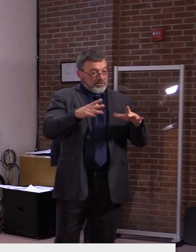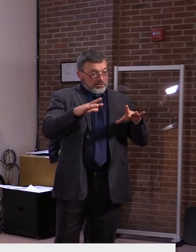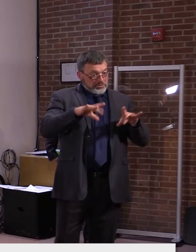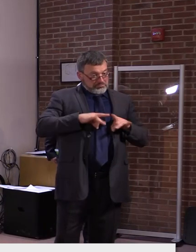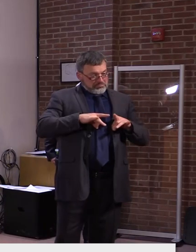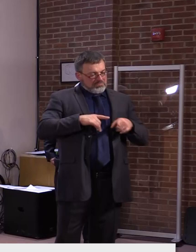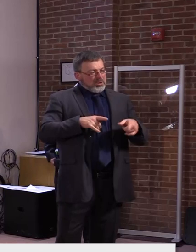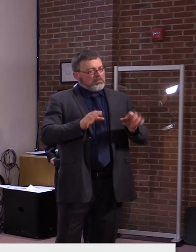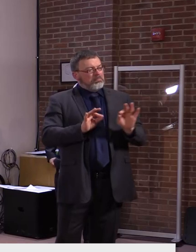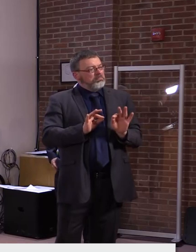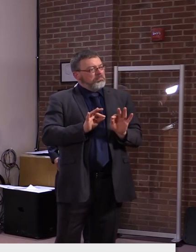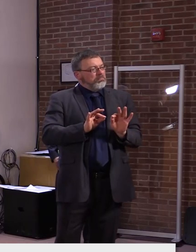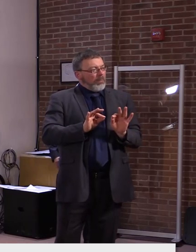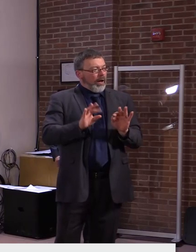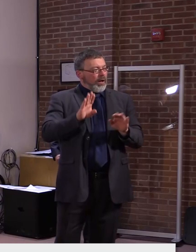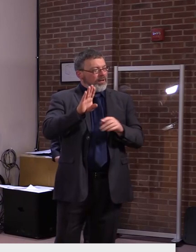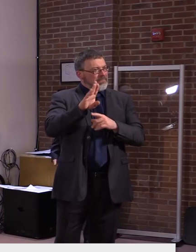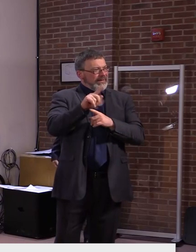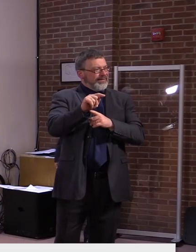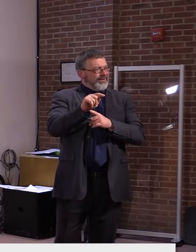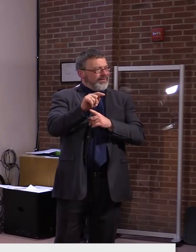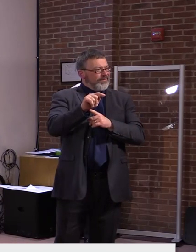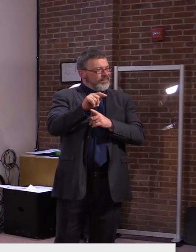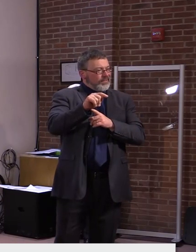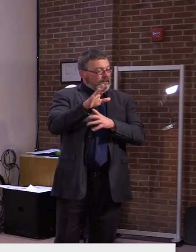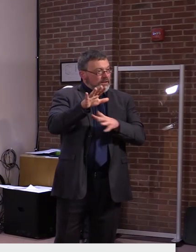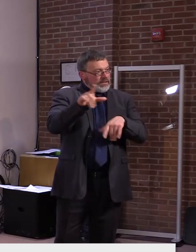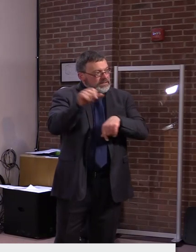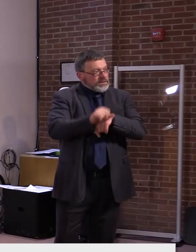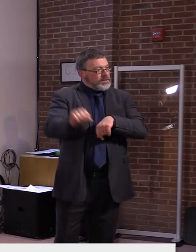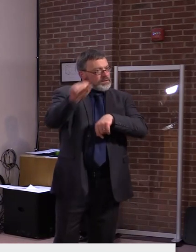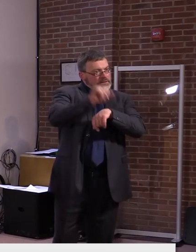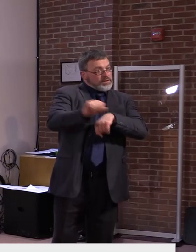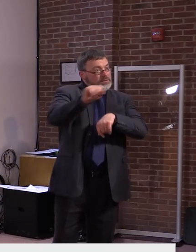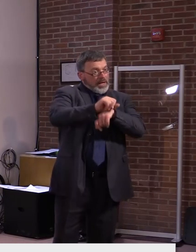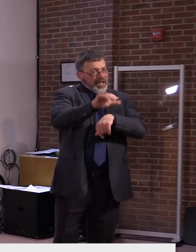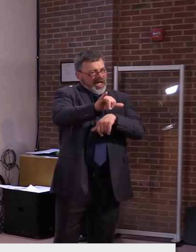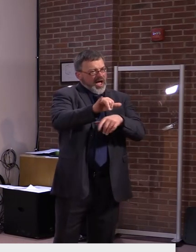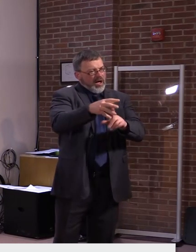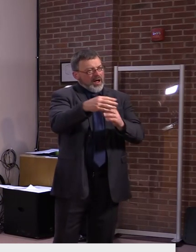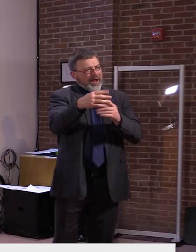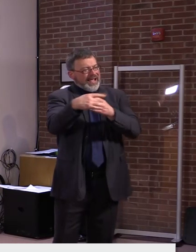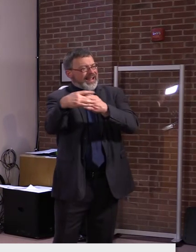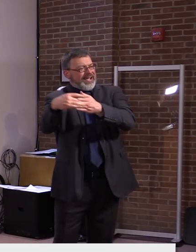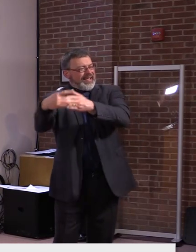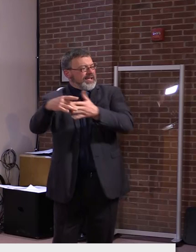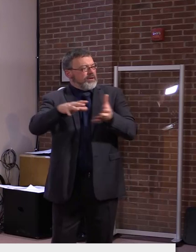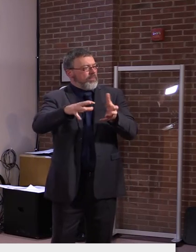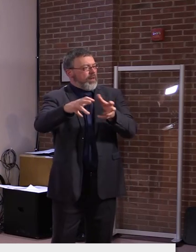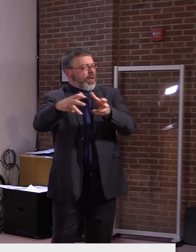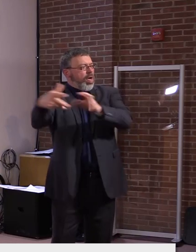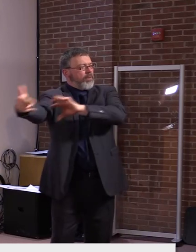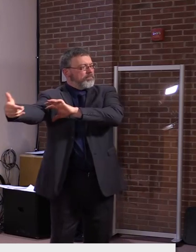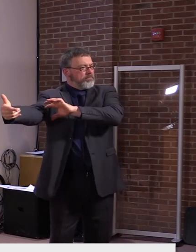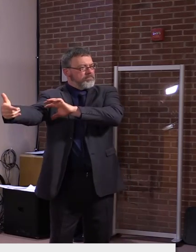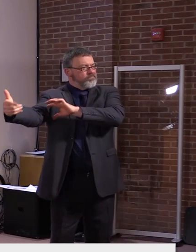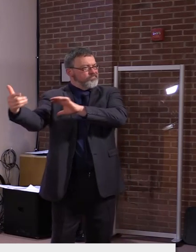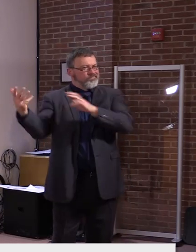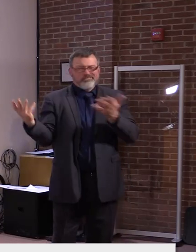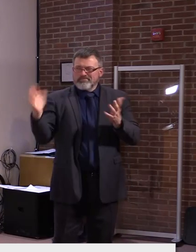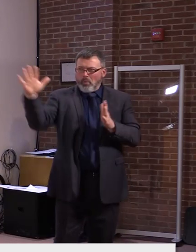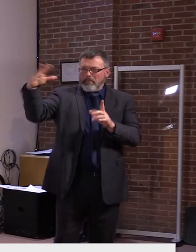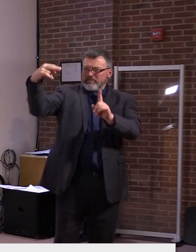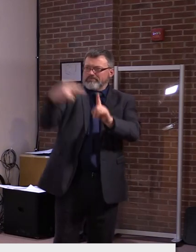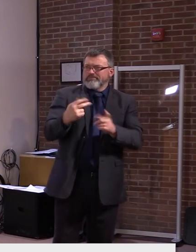But there's a lot of effort still going on, still a lot of disruption. I'm just wondering what your thoughts are on that. Well, obviously,